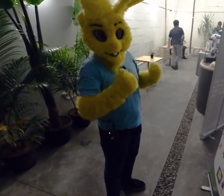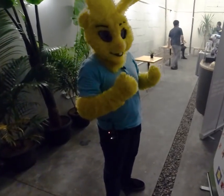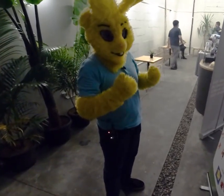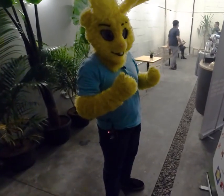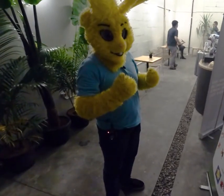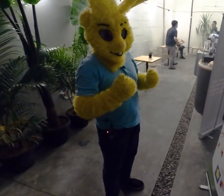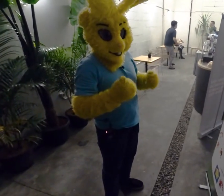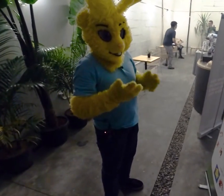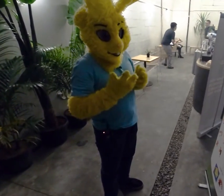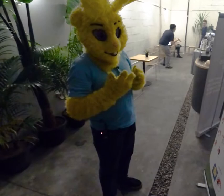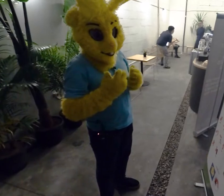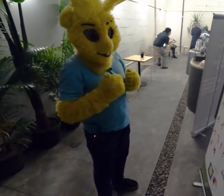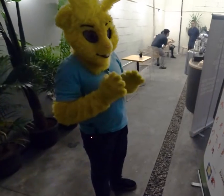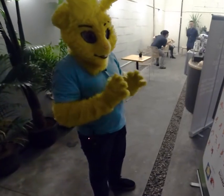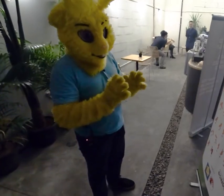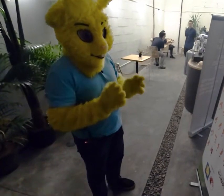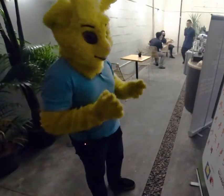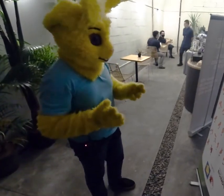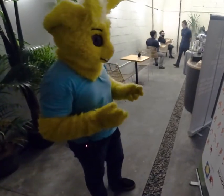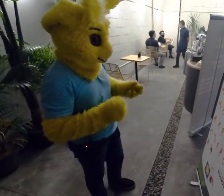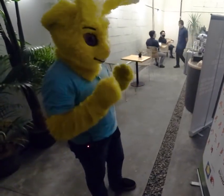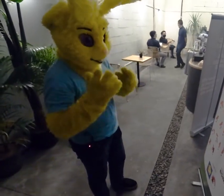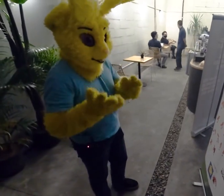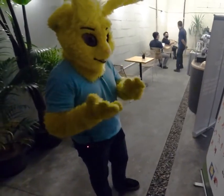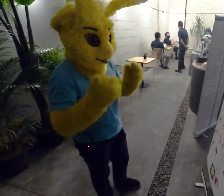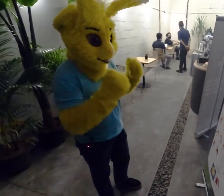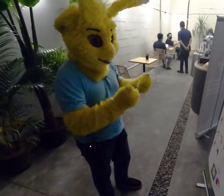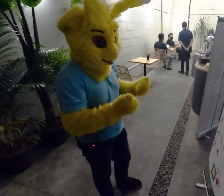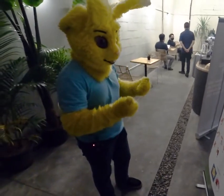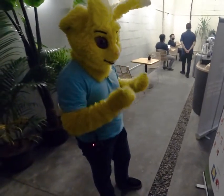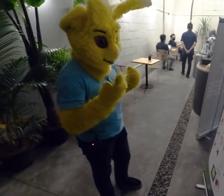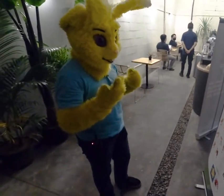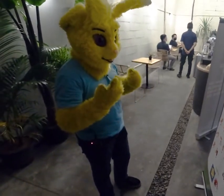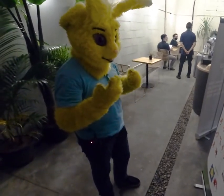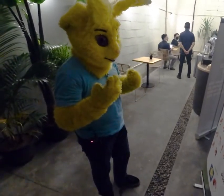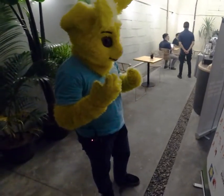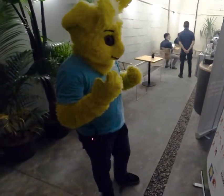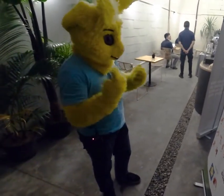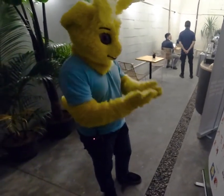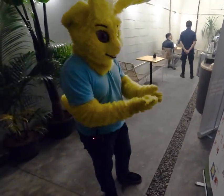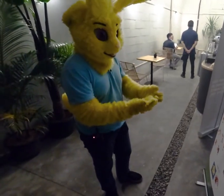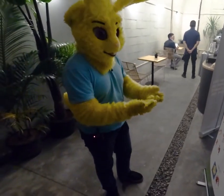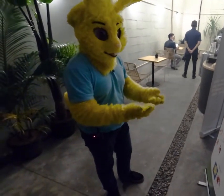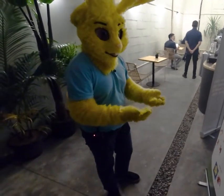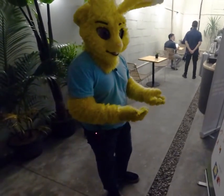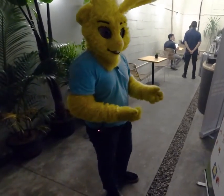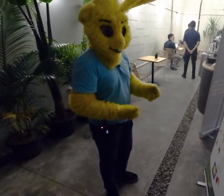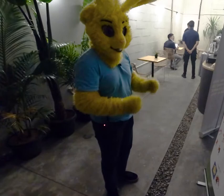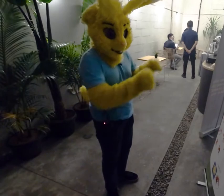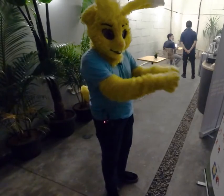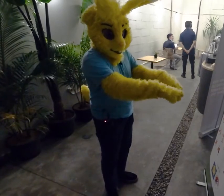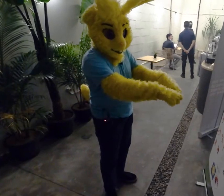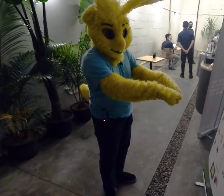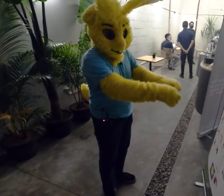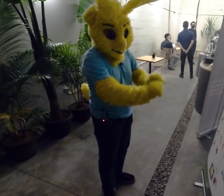i believe that the japanese sign language will be different from uh indonesian sign language